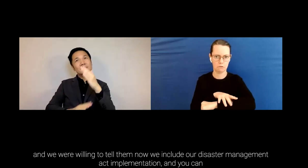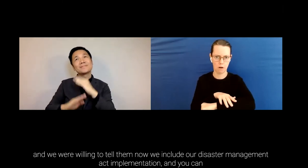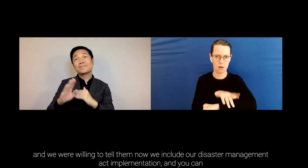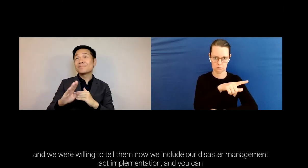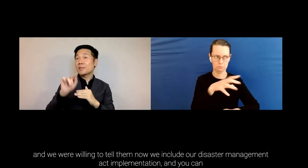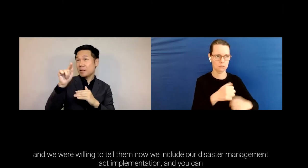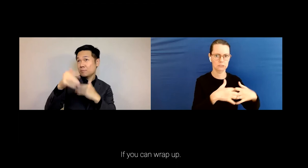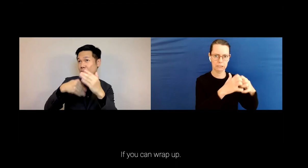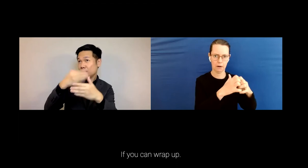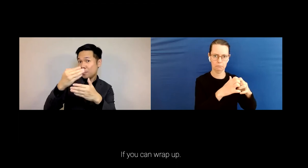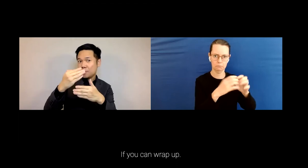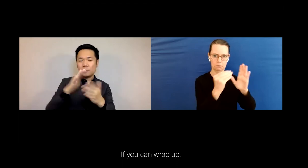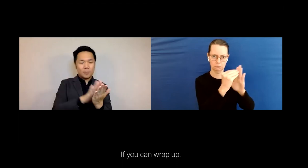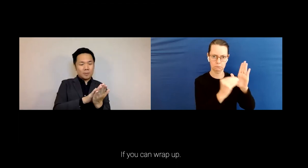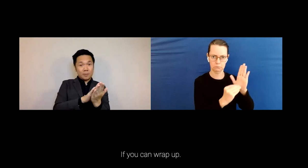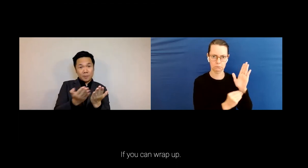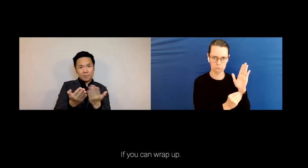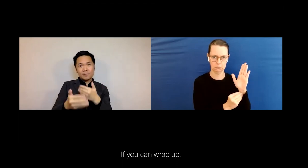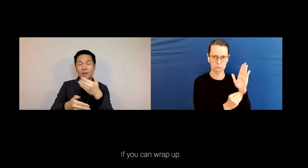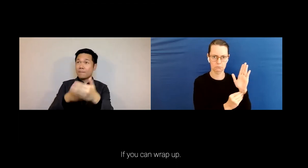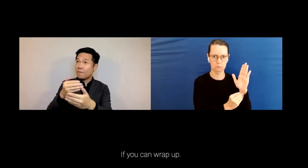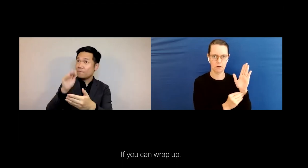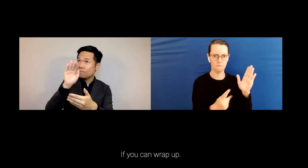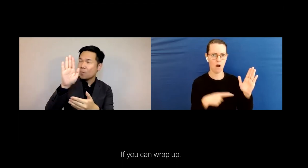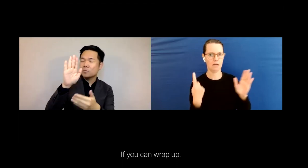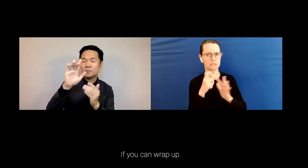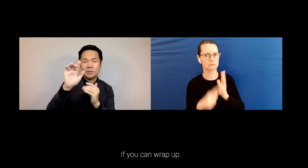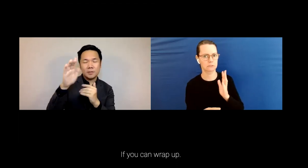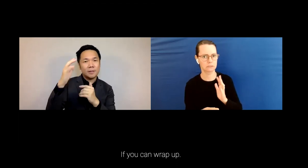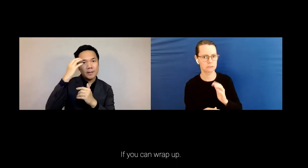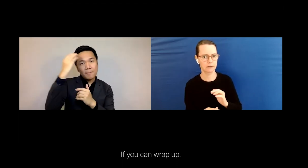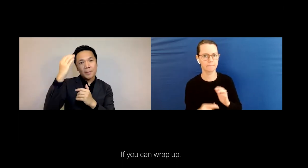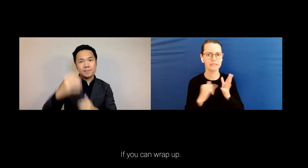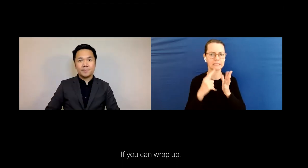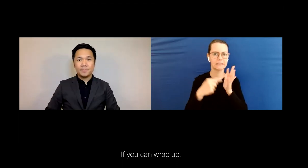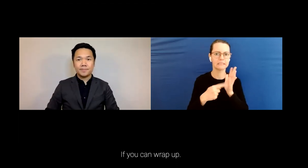implementation joint project, and you can.